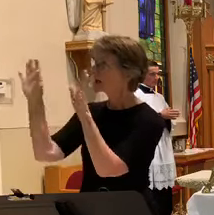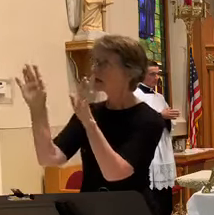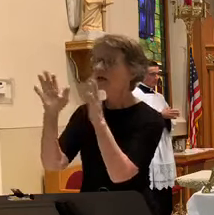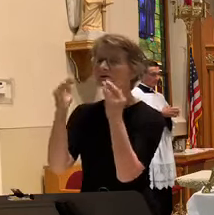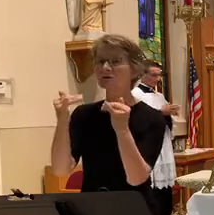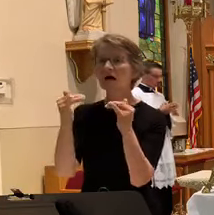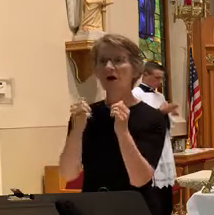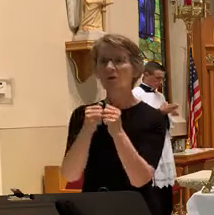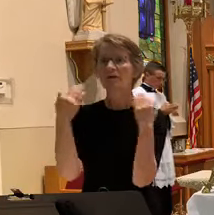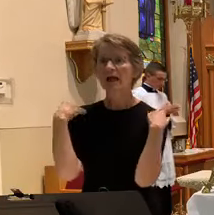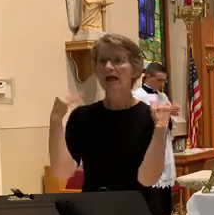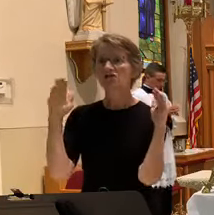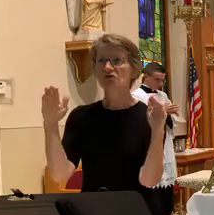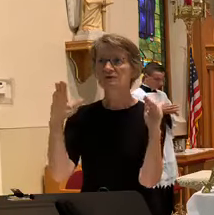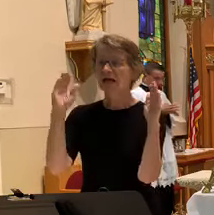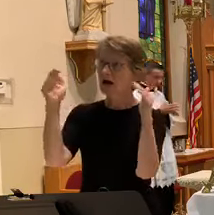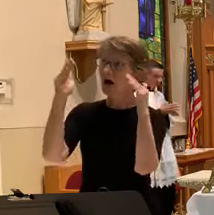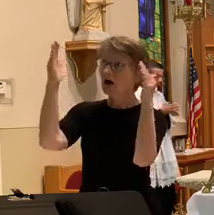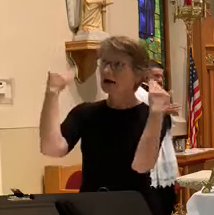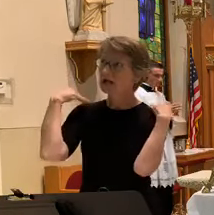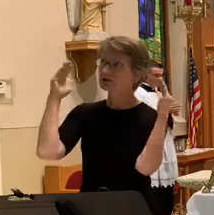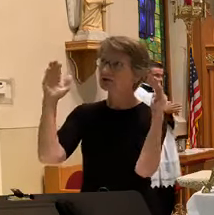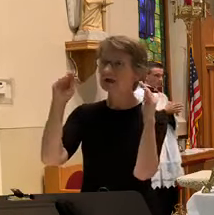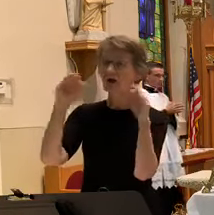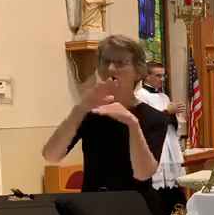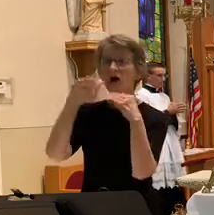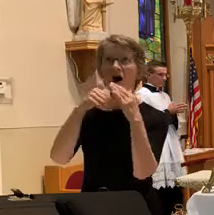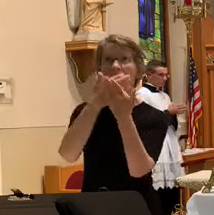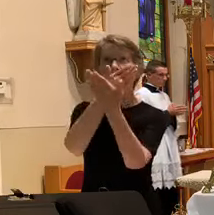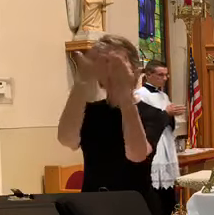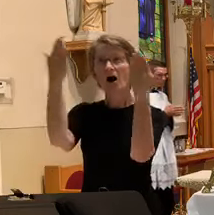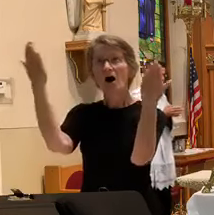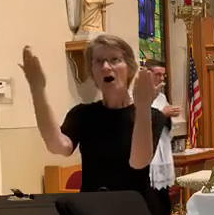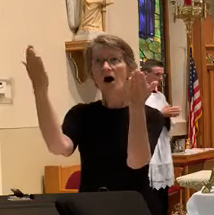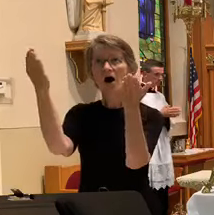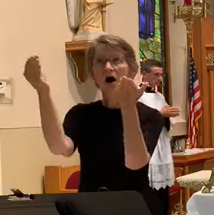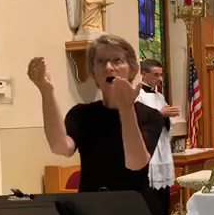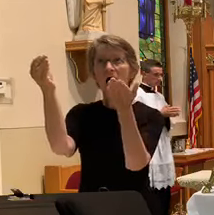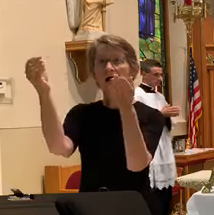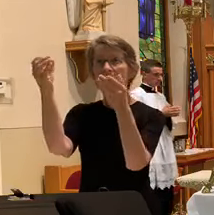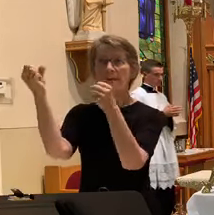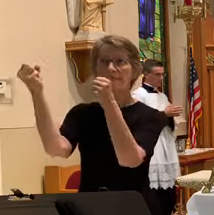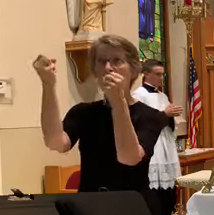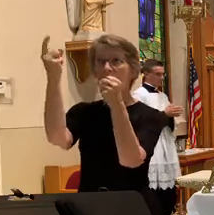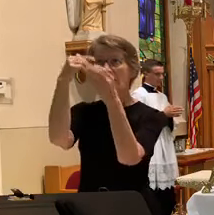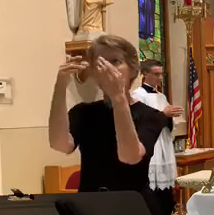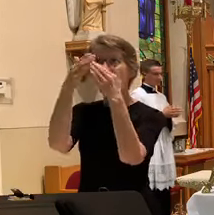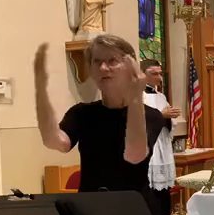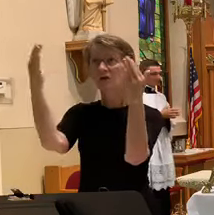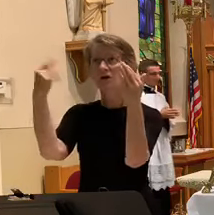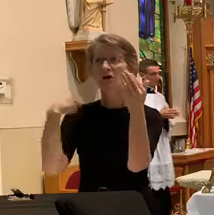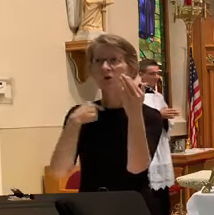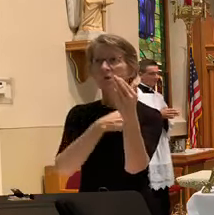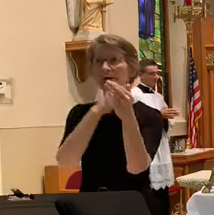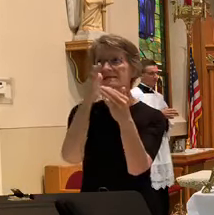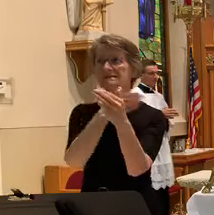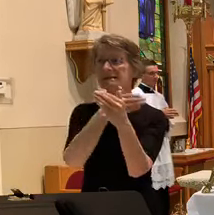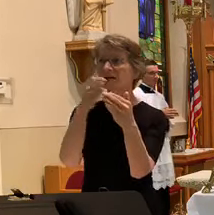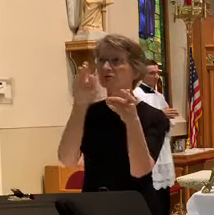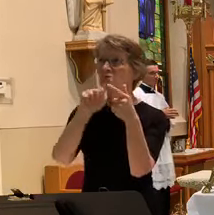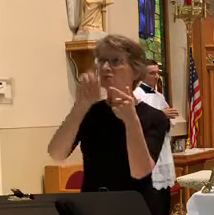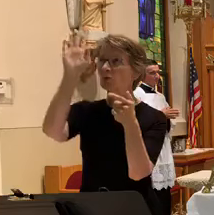And so with angels and archangels, with thrones and dominions, with all the hosts and powers of heaven, we sing the hymn of your glory